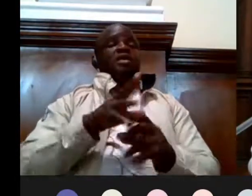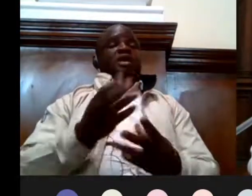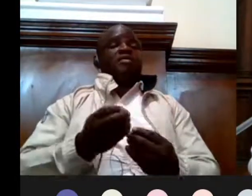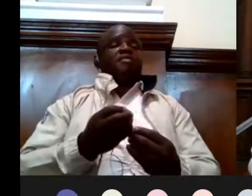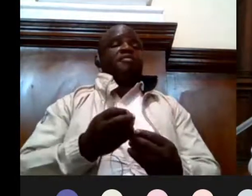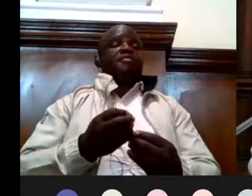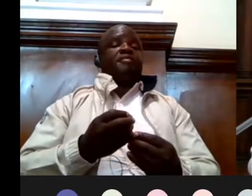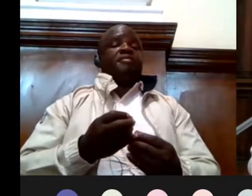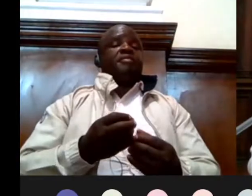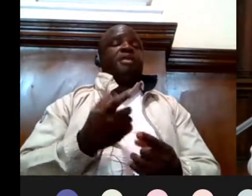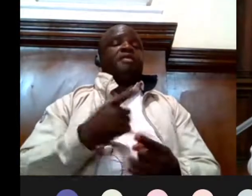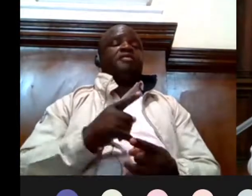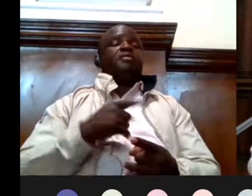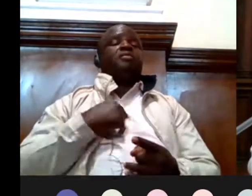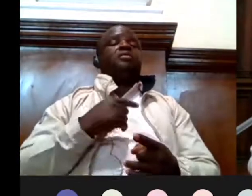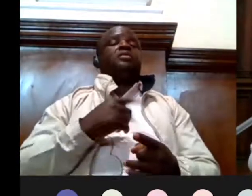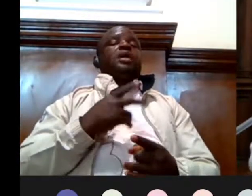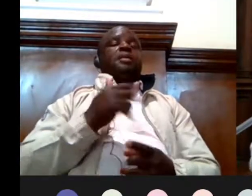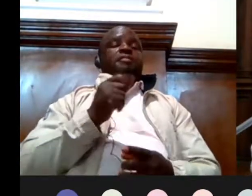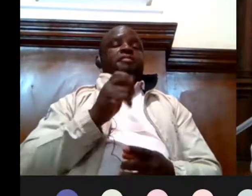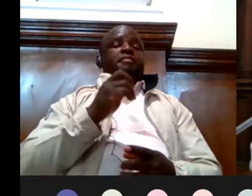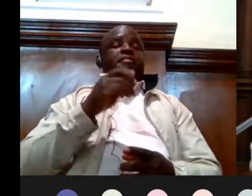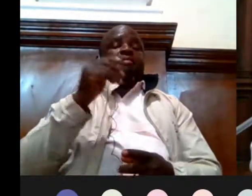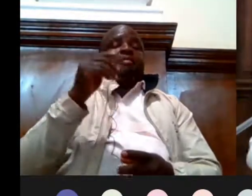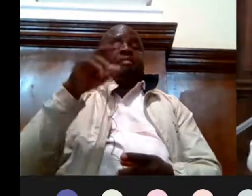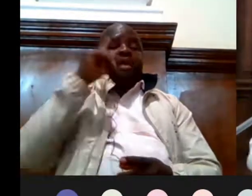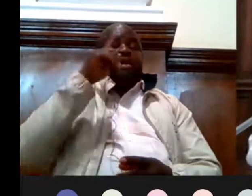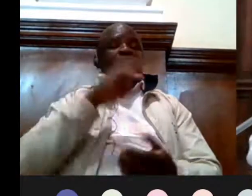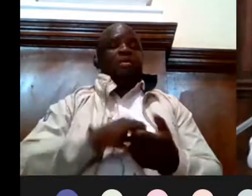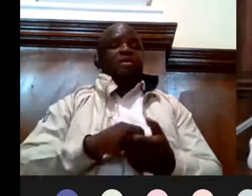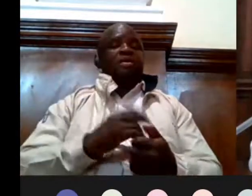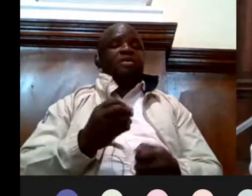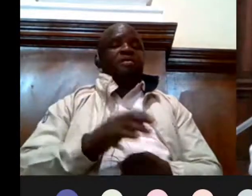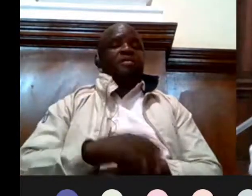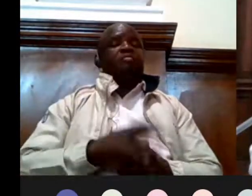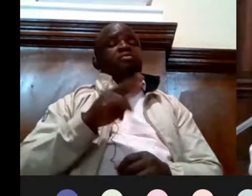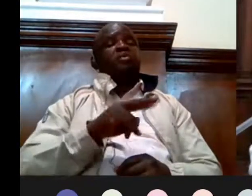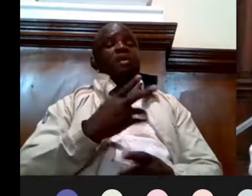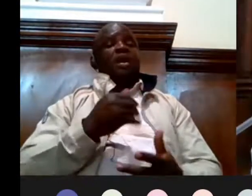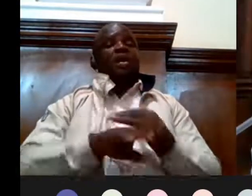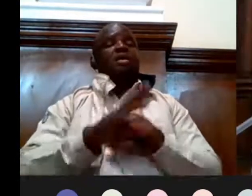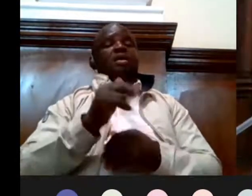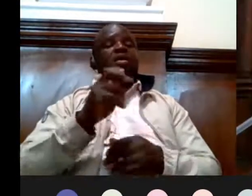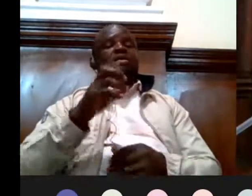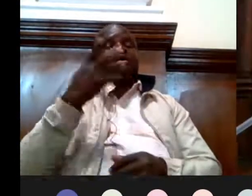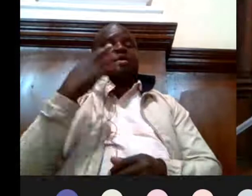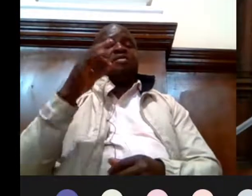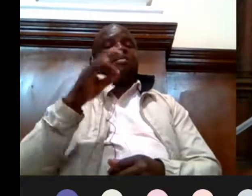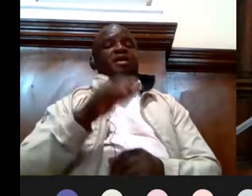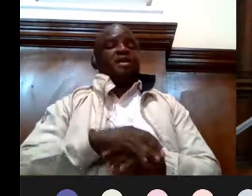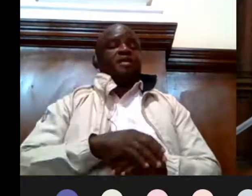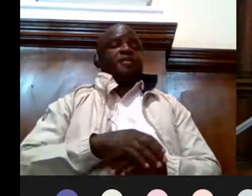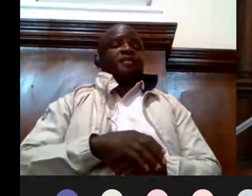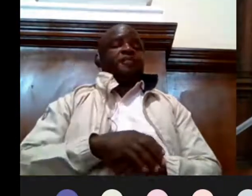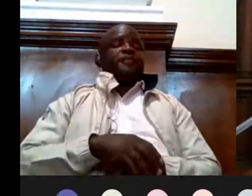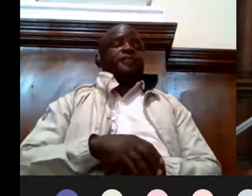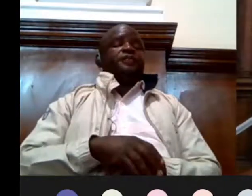and anti-black organization. Siyabona under this administration. Xa